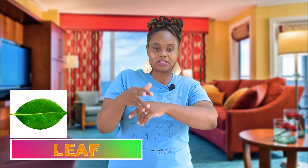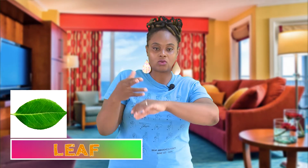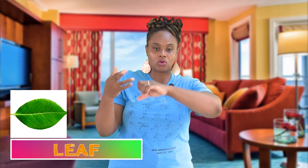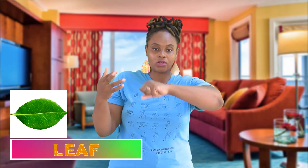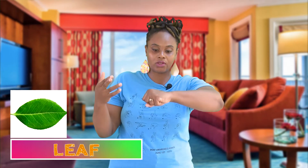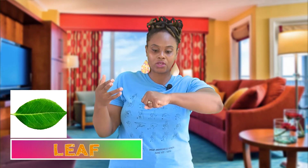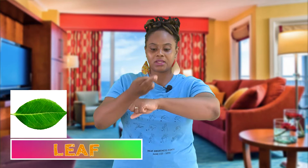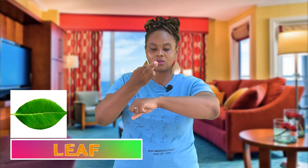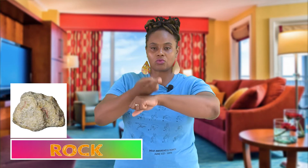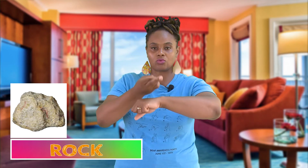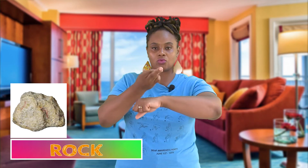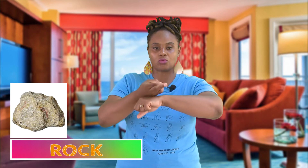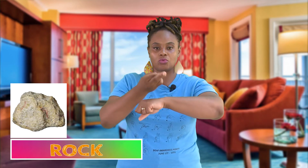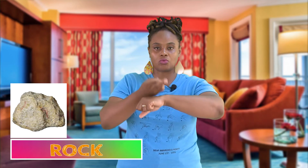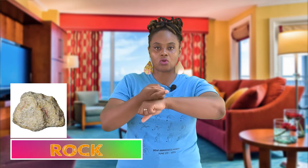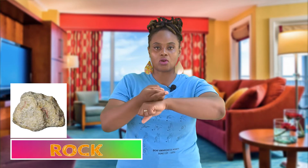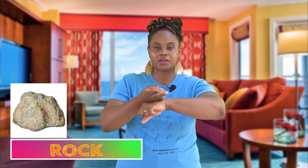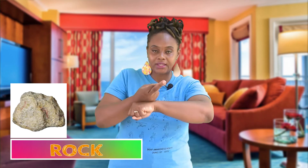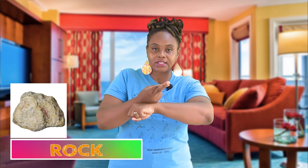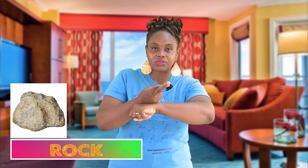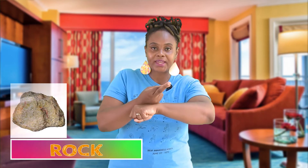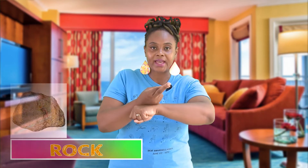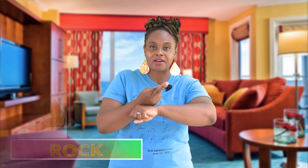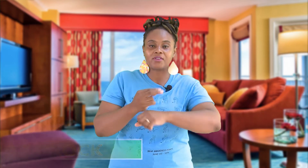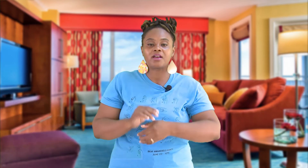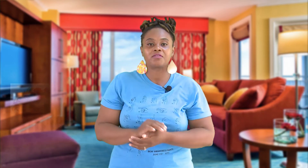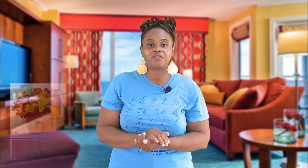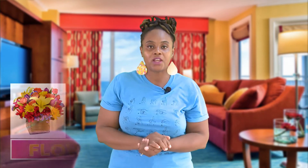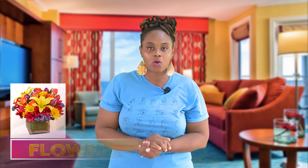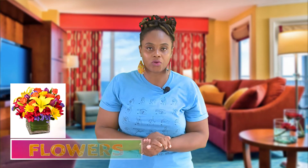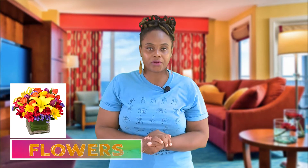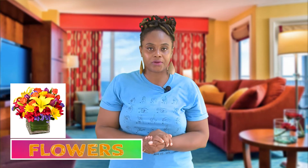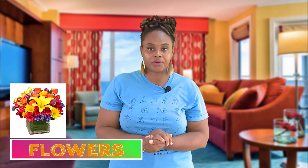and our rock. Next we have flower.